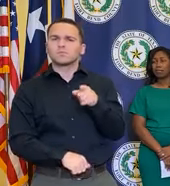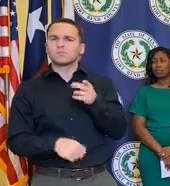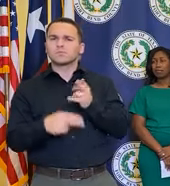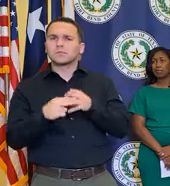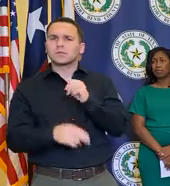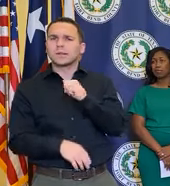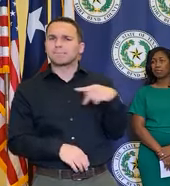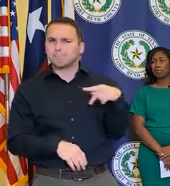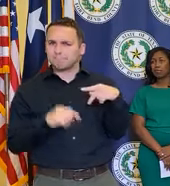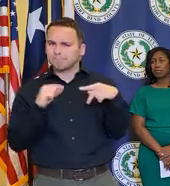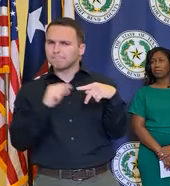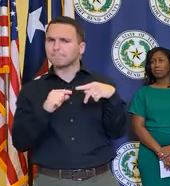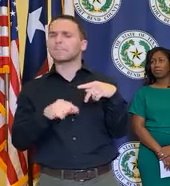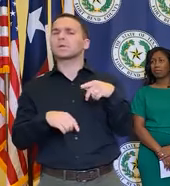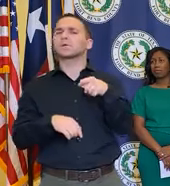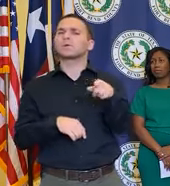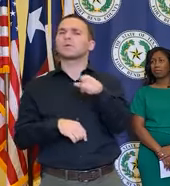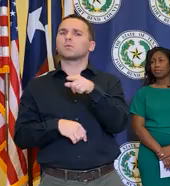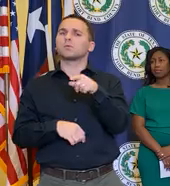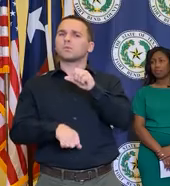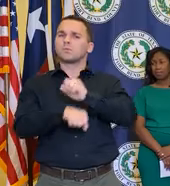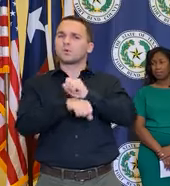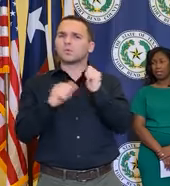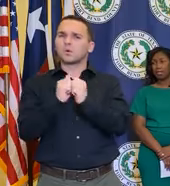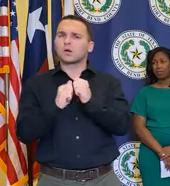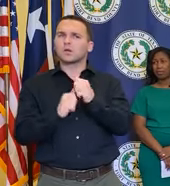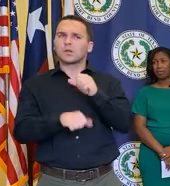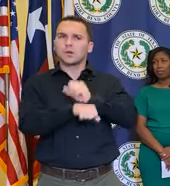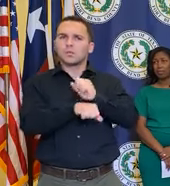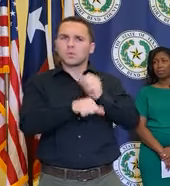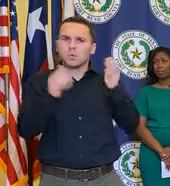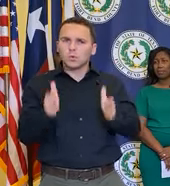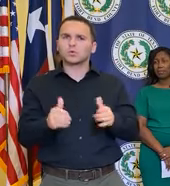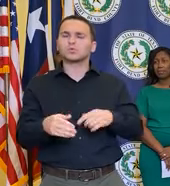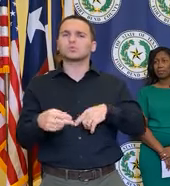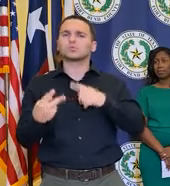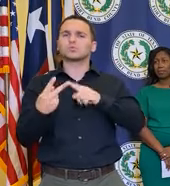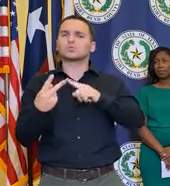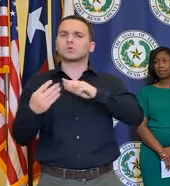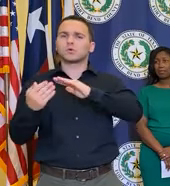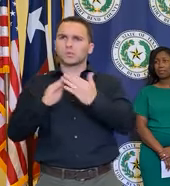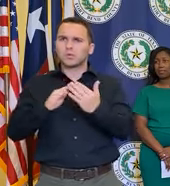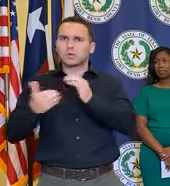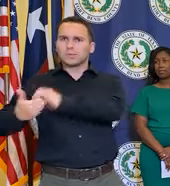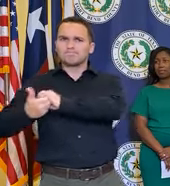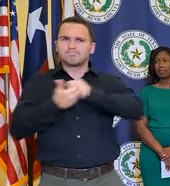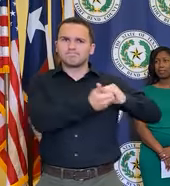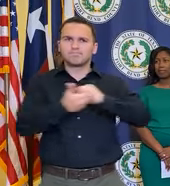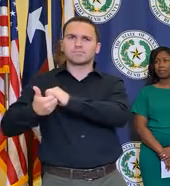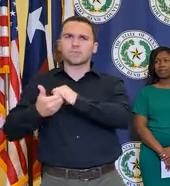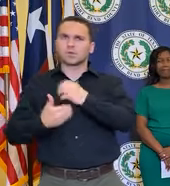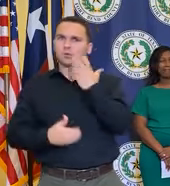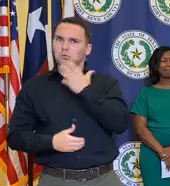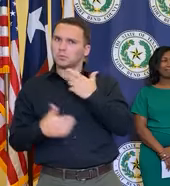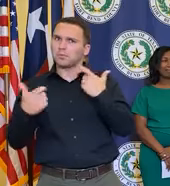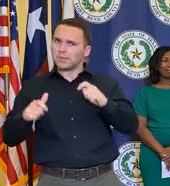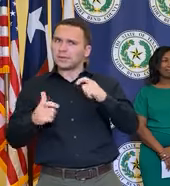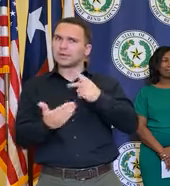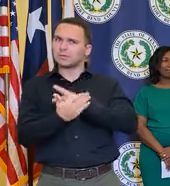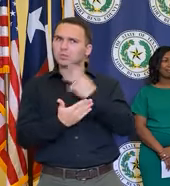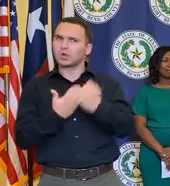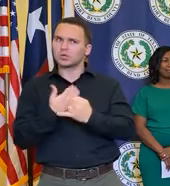your employers, you were talking with the community. It means it was a very big process. First of all, you have to begin with